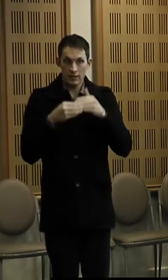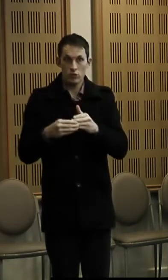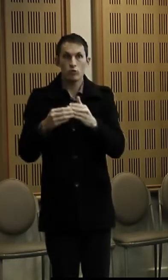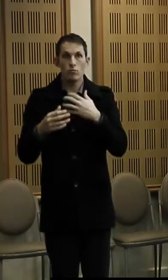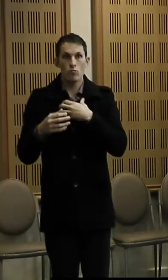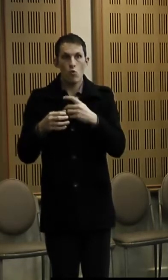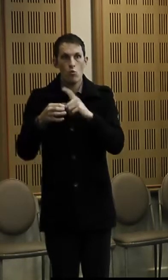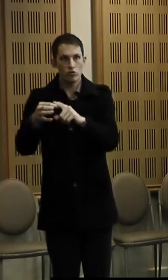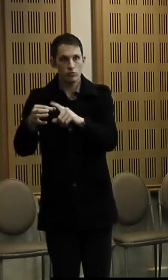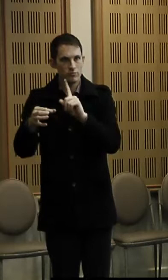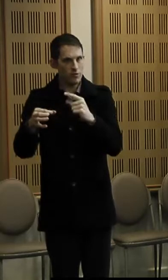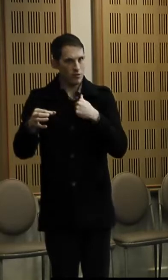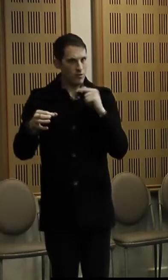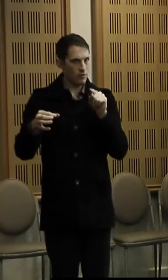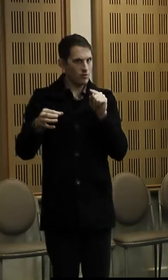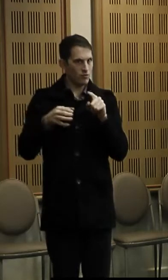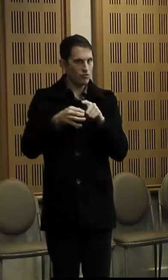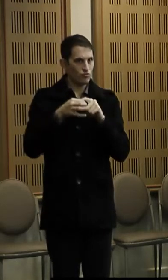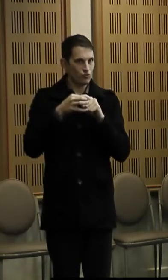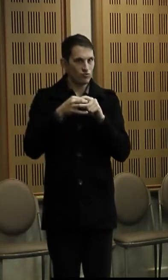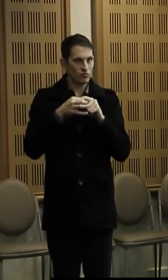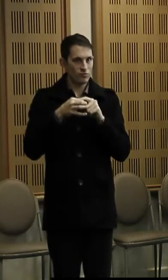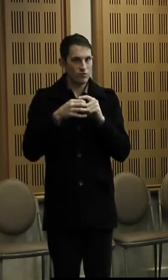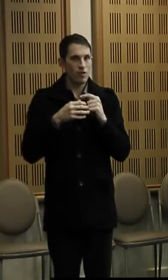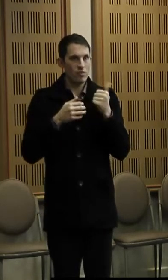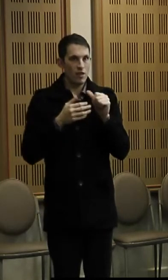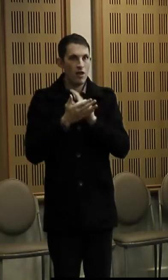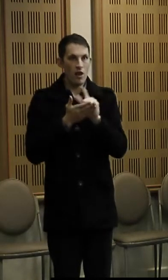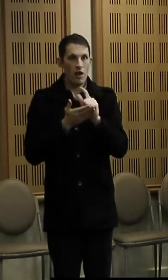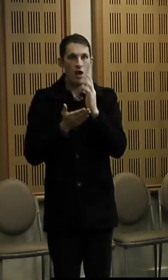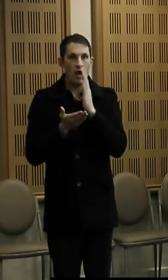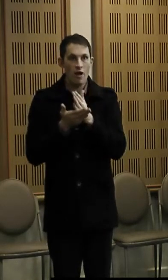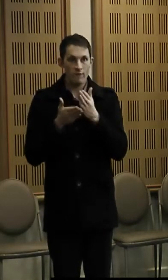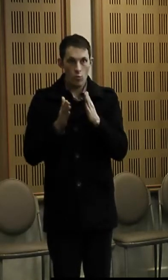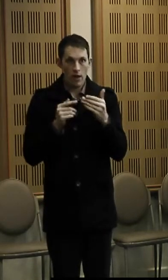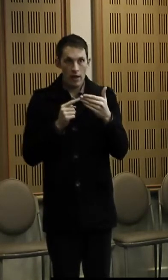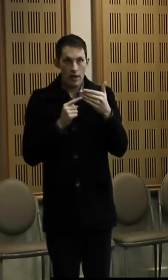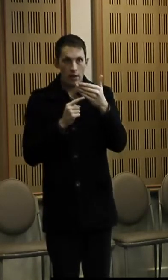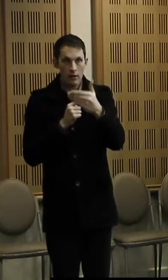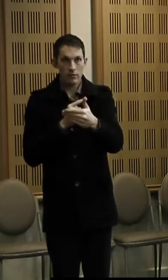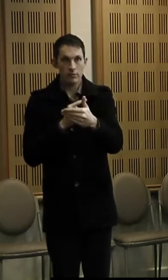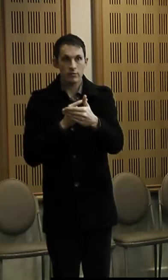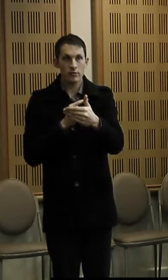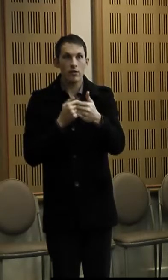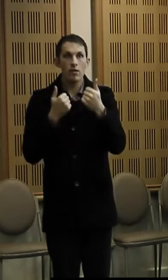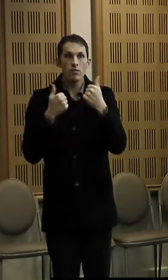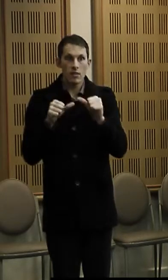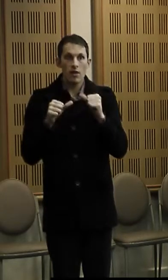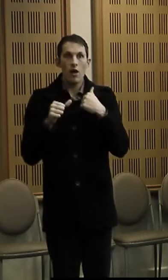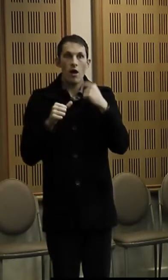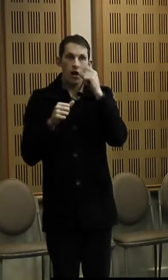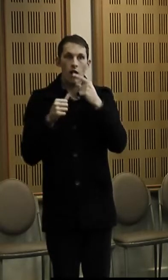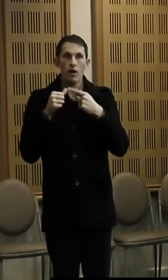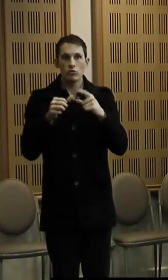And then it was only like halfway through that you could actually explore what your identities meant for you and answer